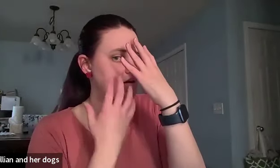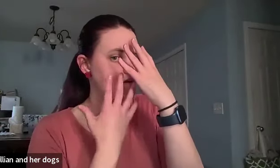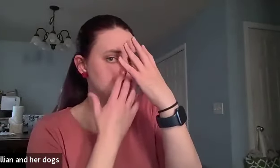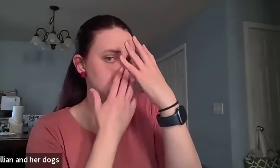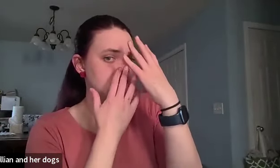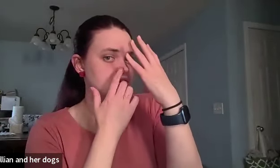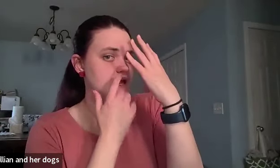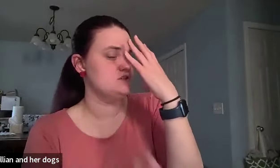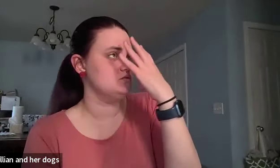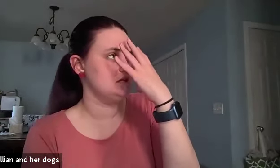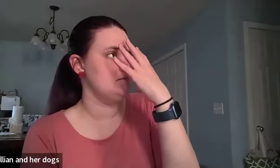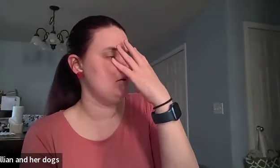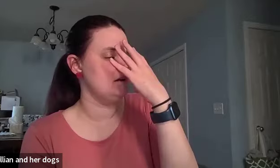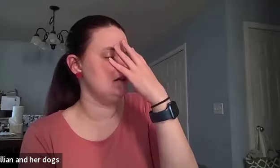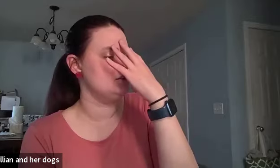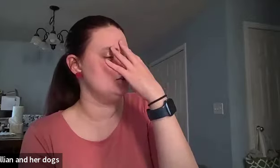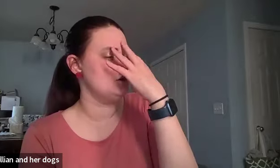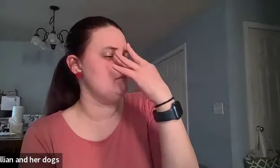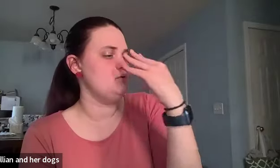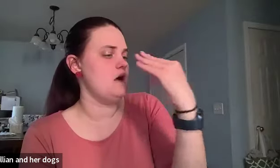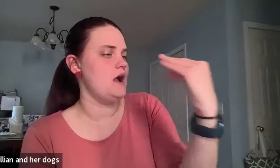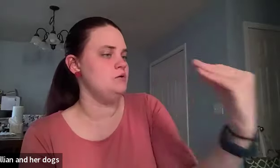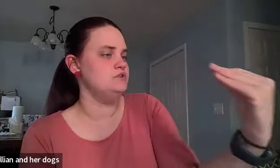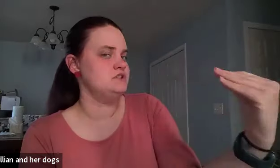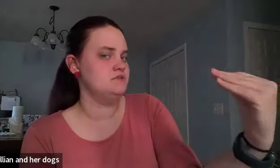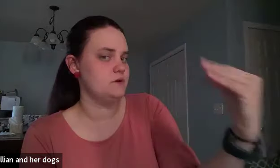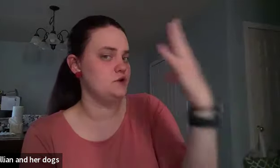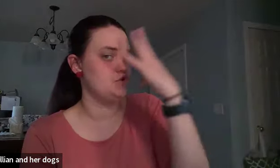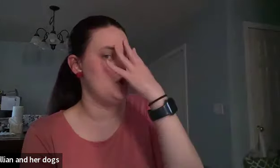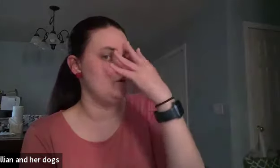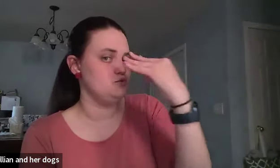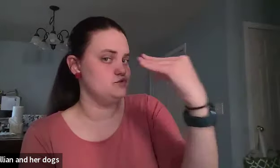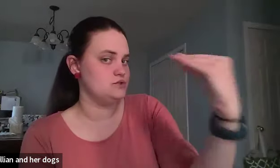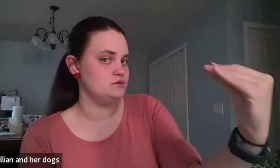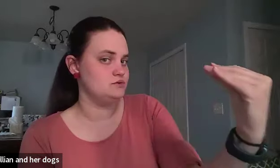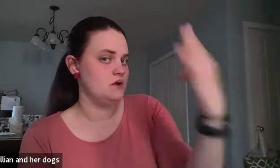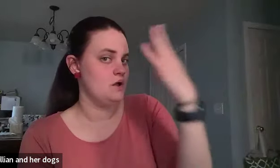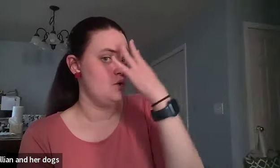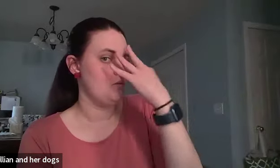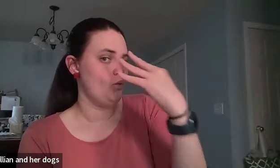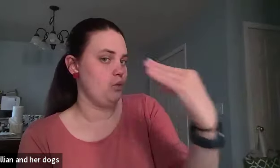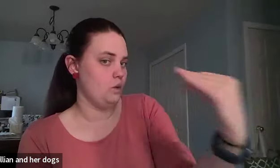it kind of towards your face. And what's really important is you're going to pull out from your nose.